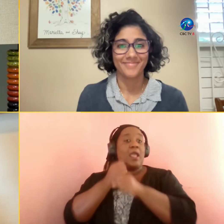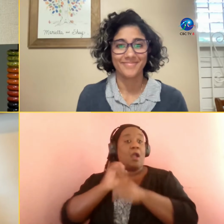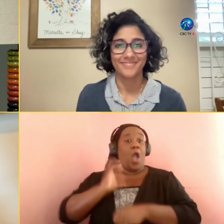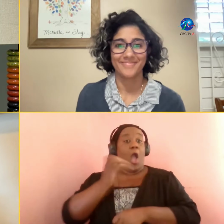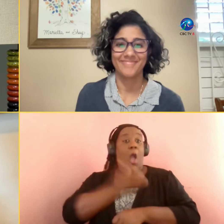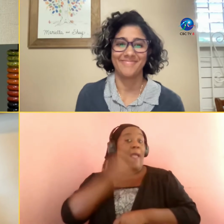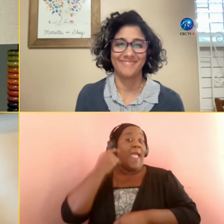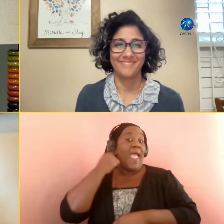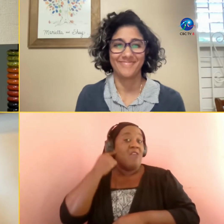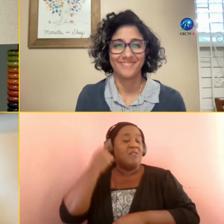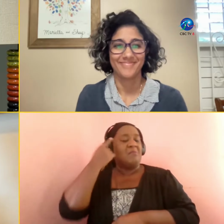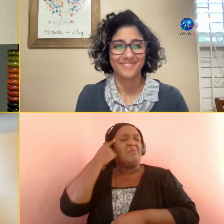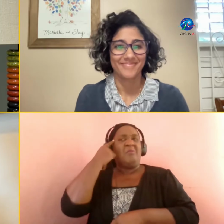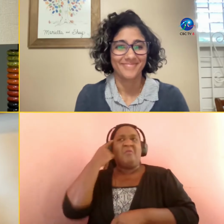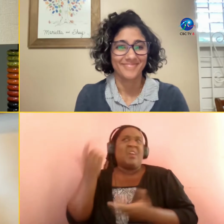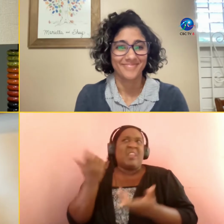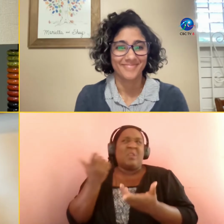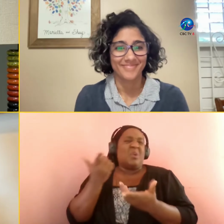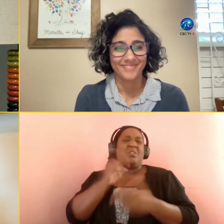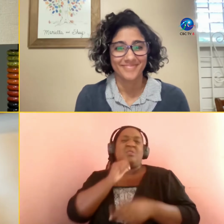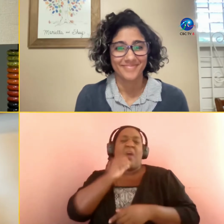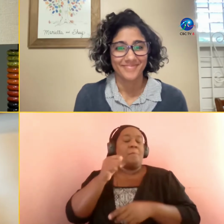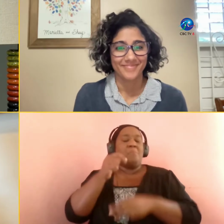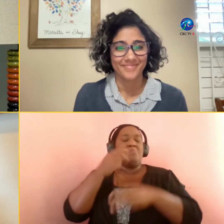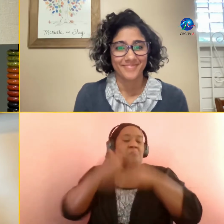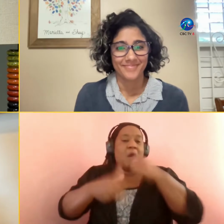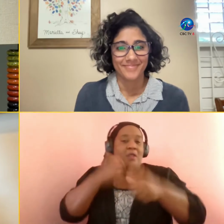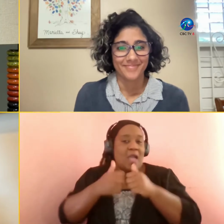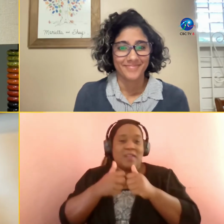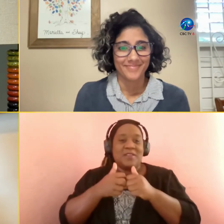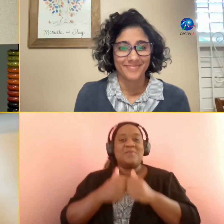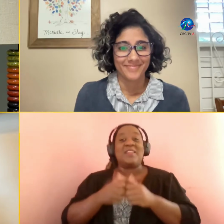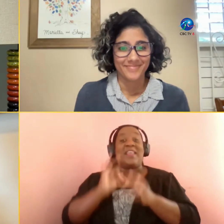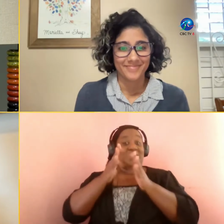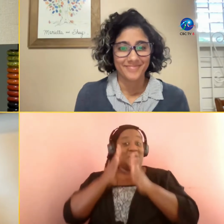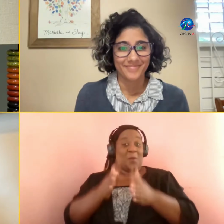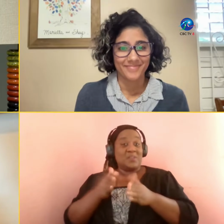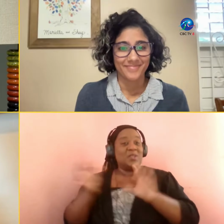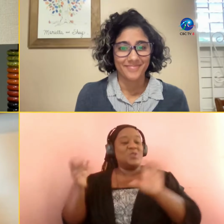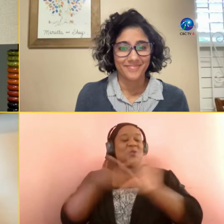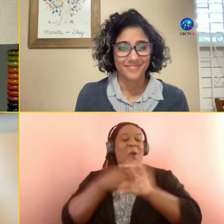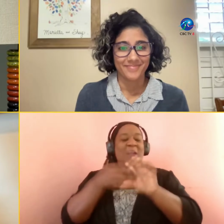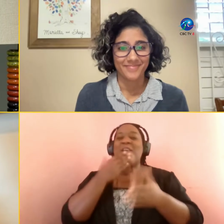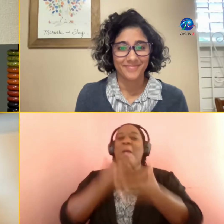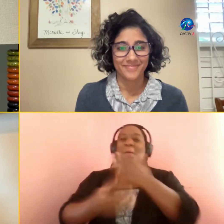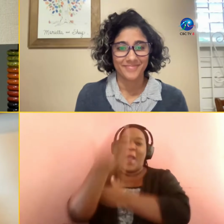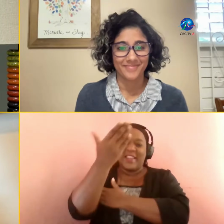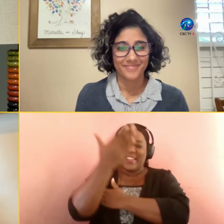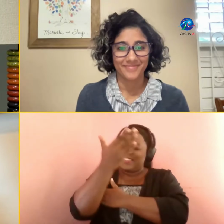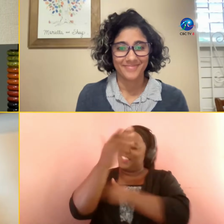tested and now we're joined by one of the interpreters. Her name is Kayleen Bangura. Good morning Kayleen.